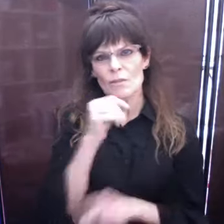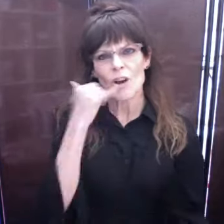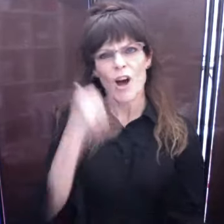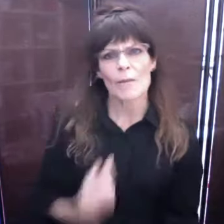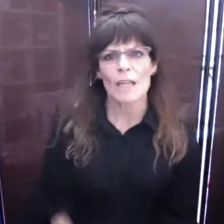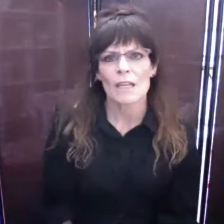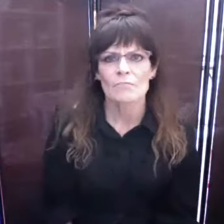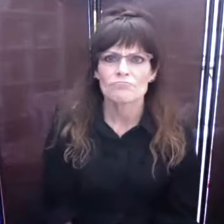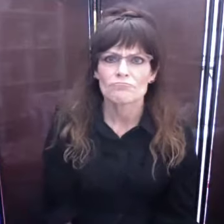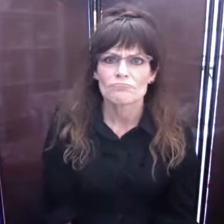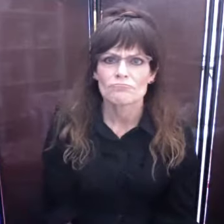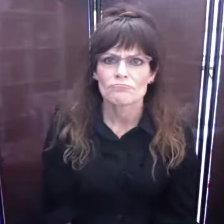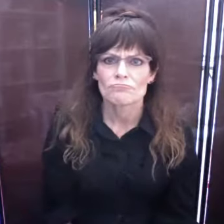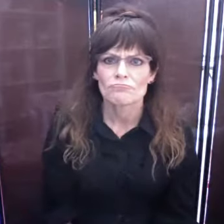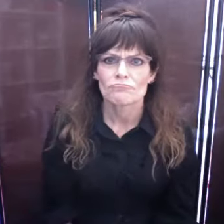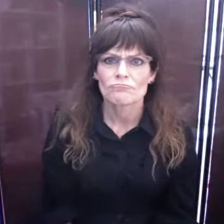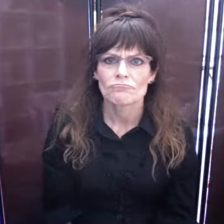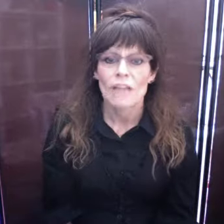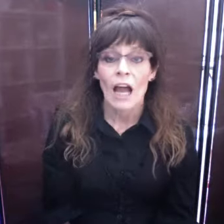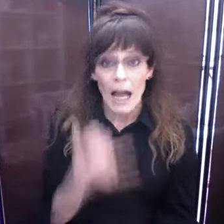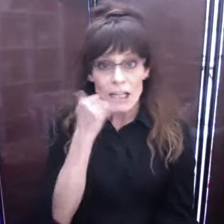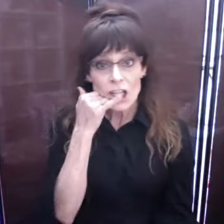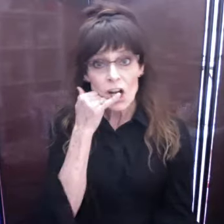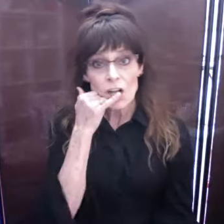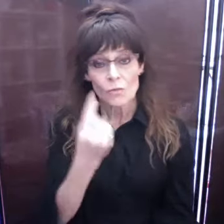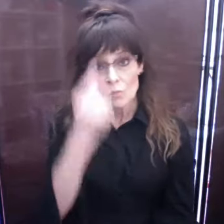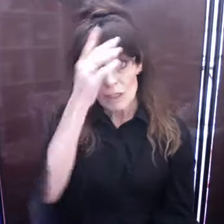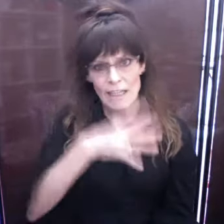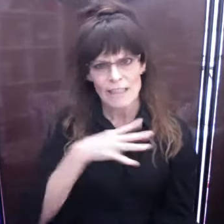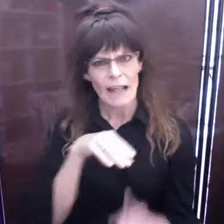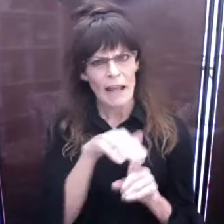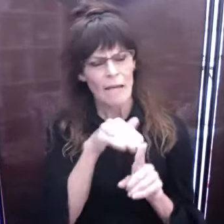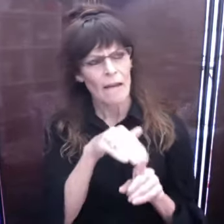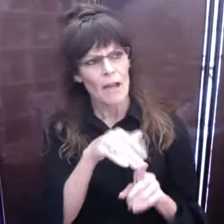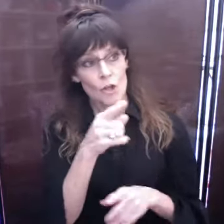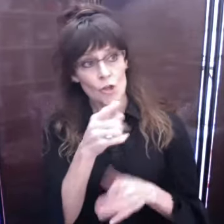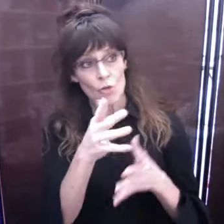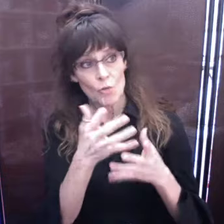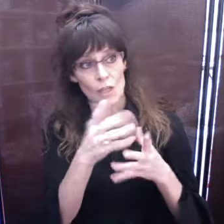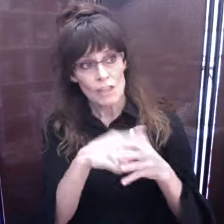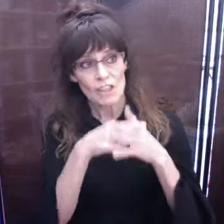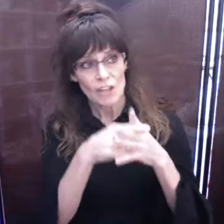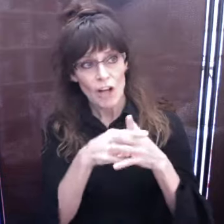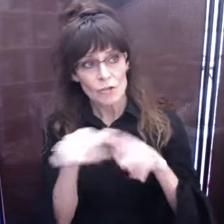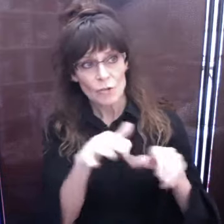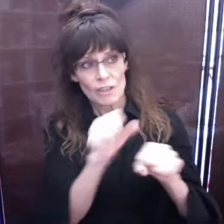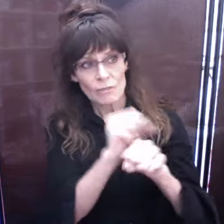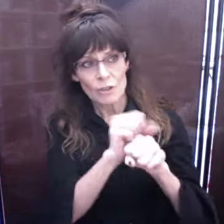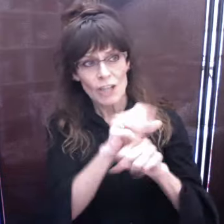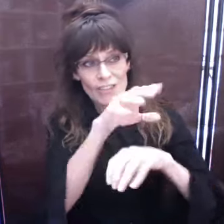I actually reached out to one of my guys and said, hey, do you want to start doing some work on the traditions? And I'm